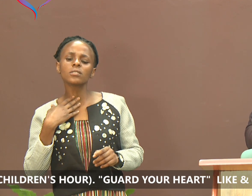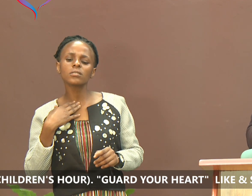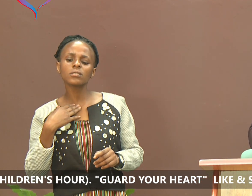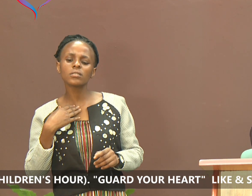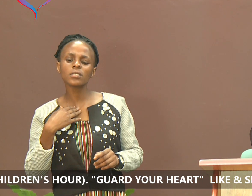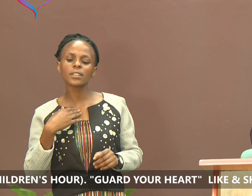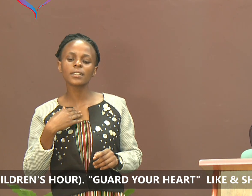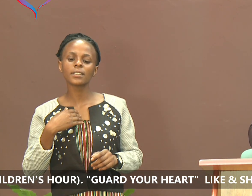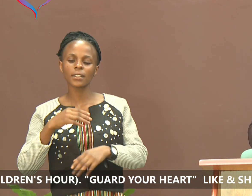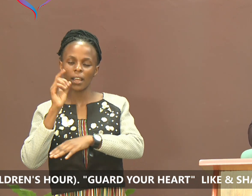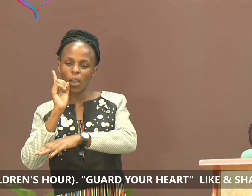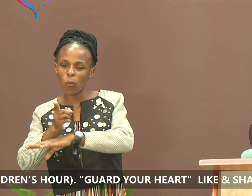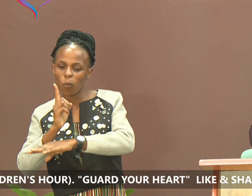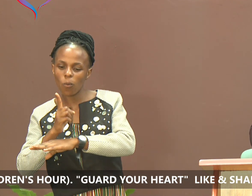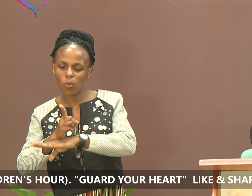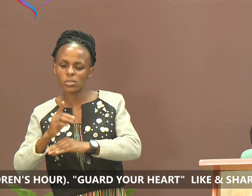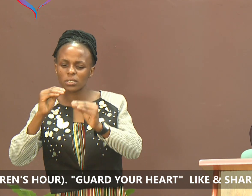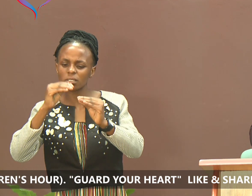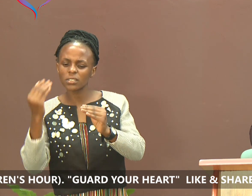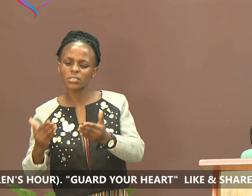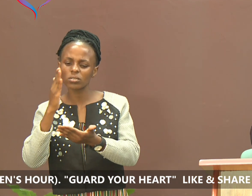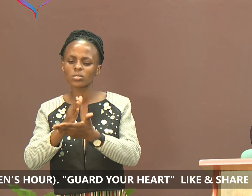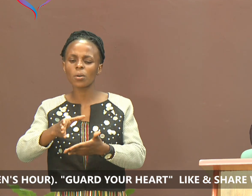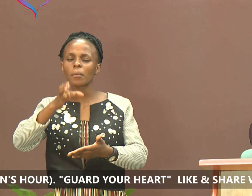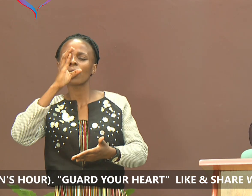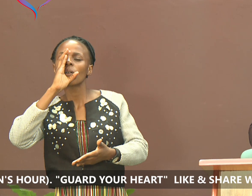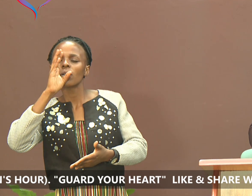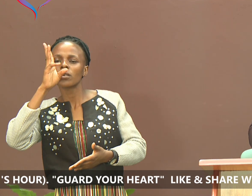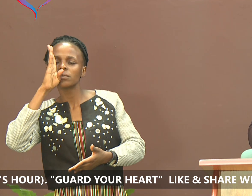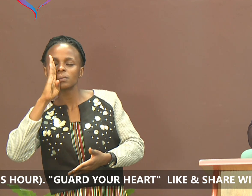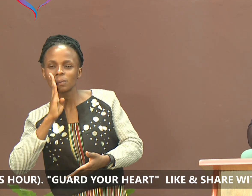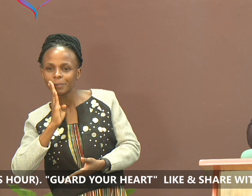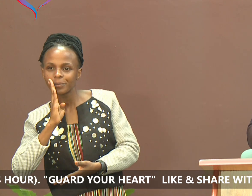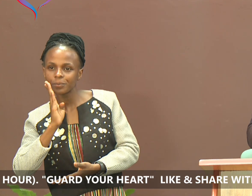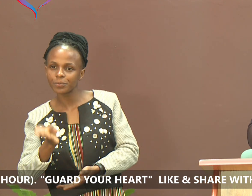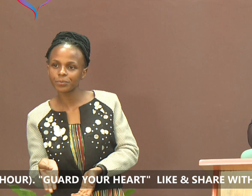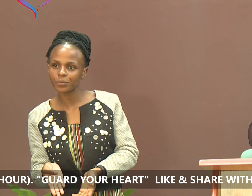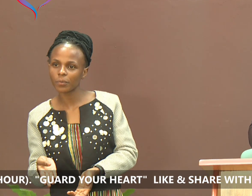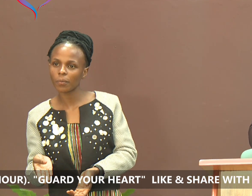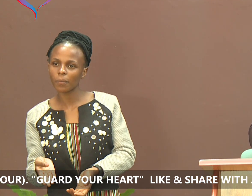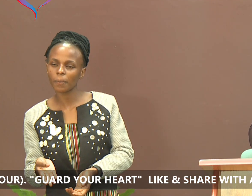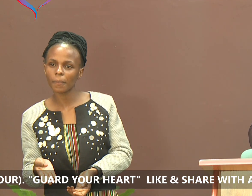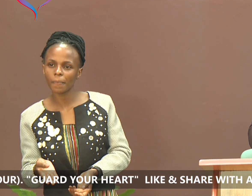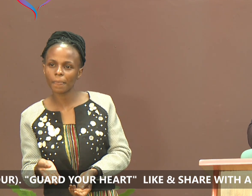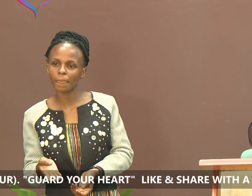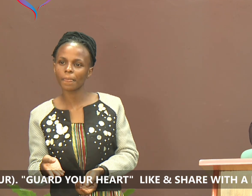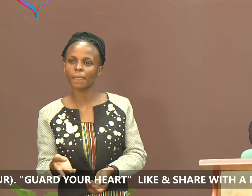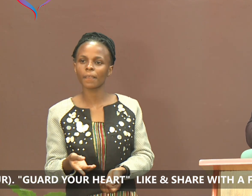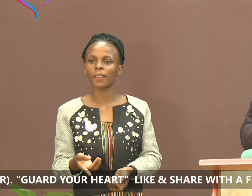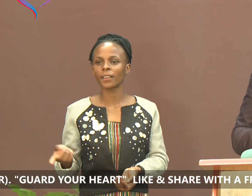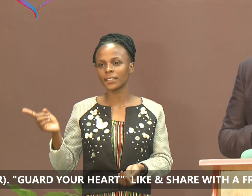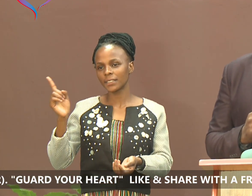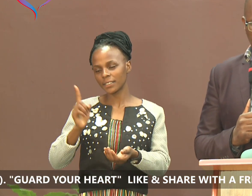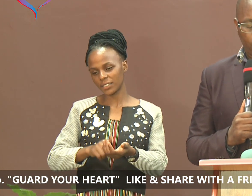taking alcohol. Omukyala yayagala okugamba omwana we alekerawo okunywa omwenge. Then she got a glass of